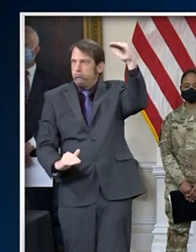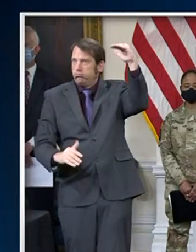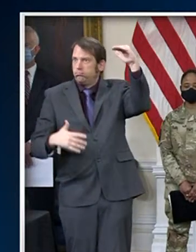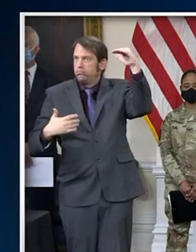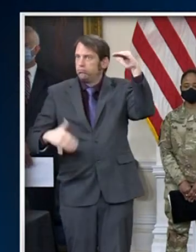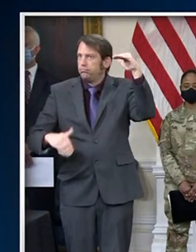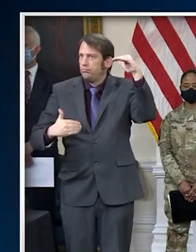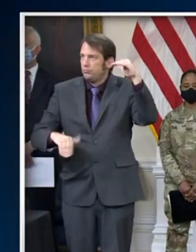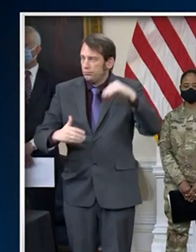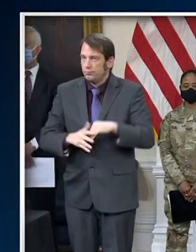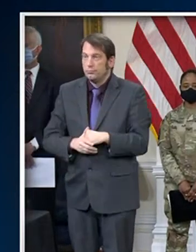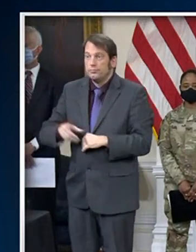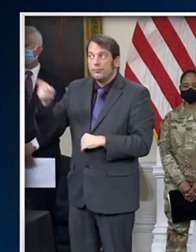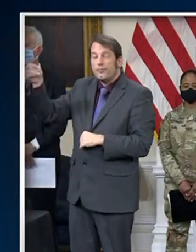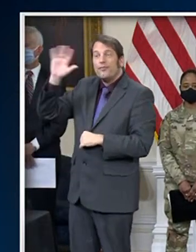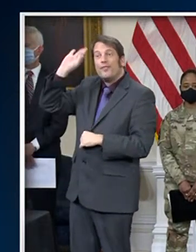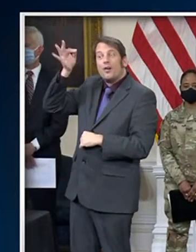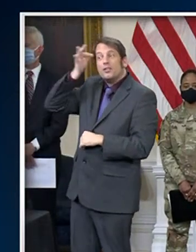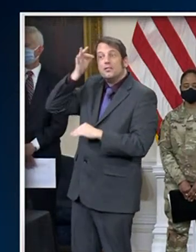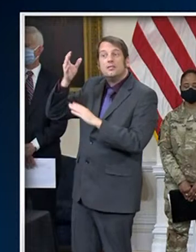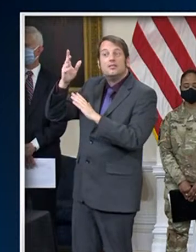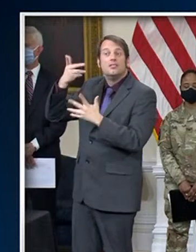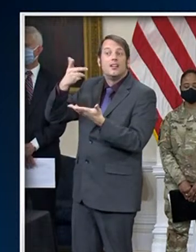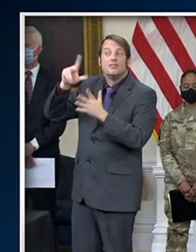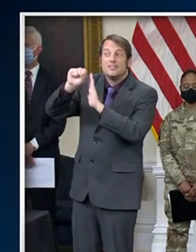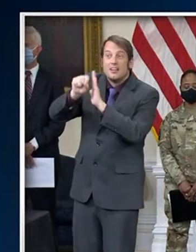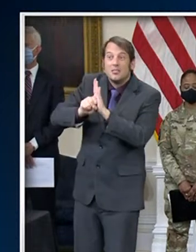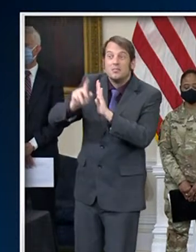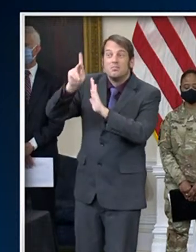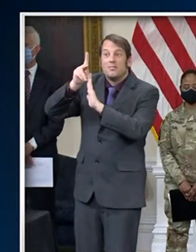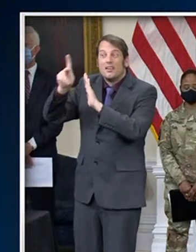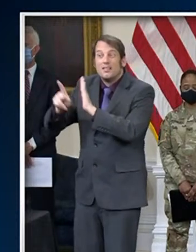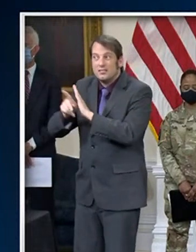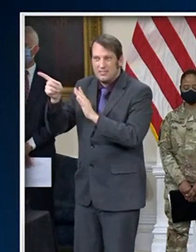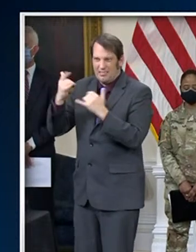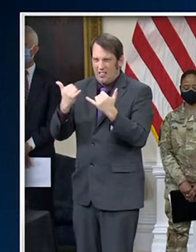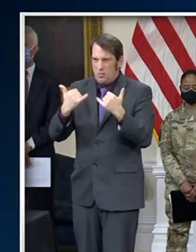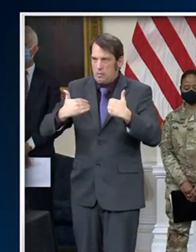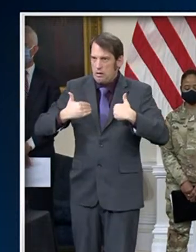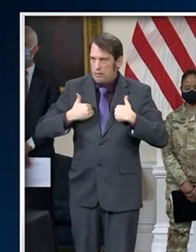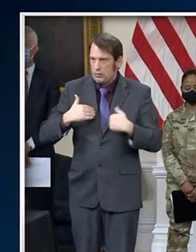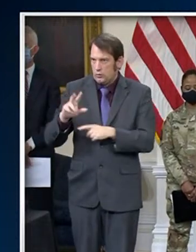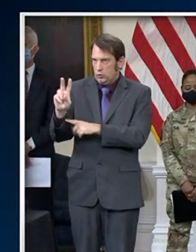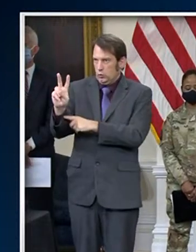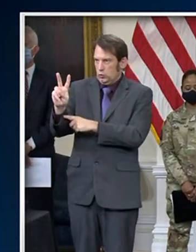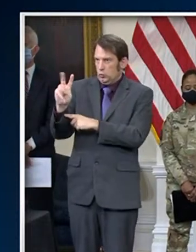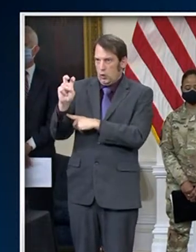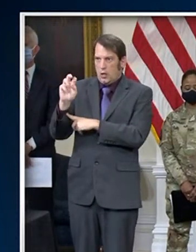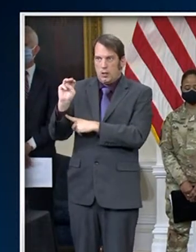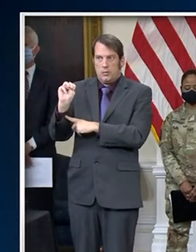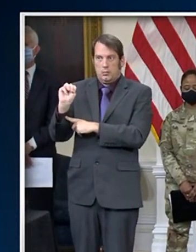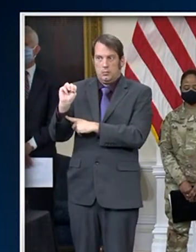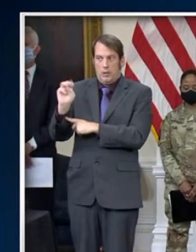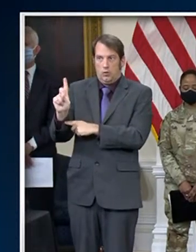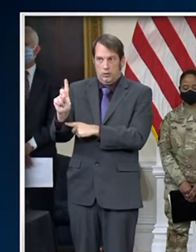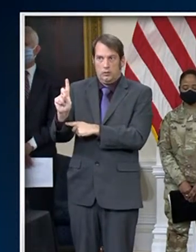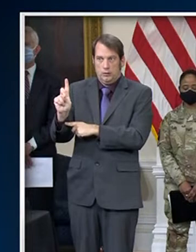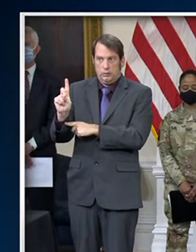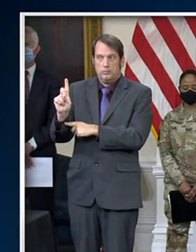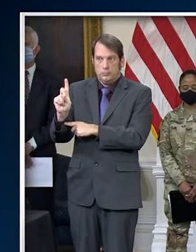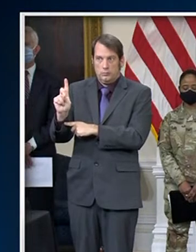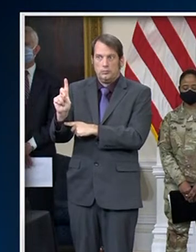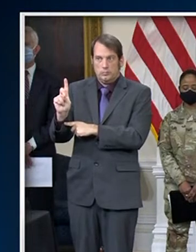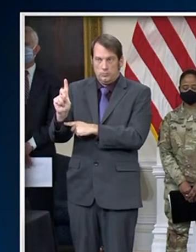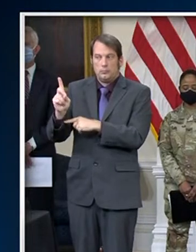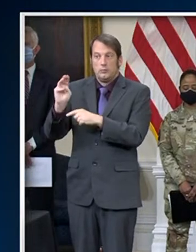policies currently make 2 million Marylanders eligible for vaccines. The state of Maryland